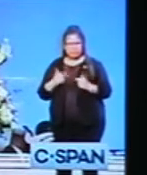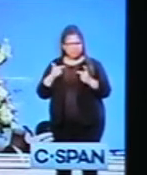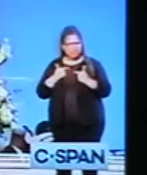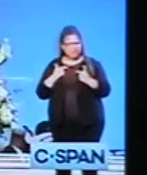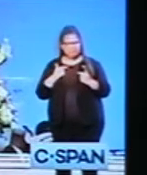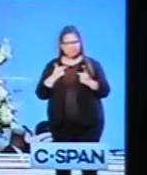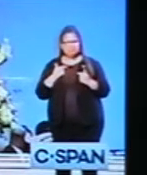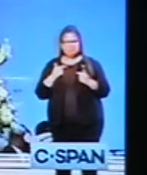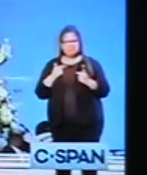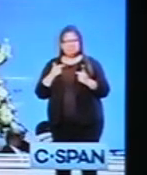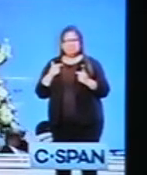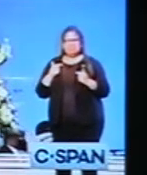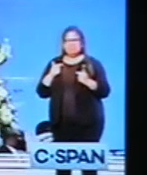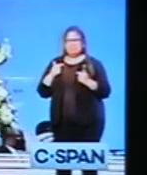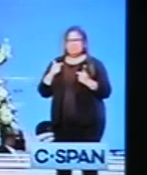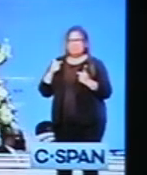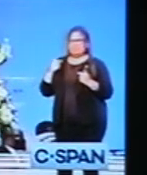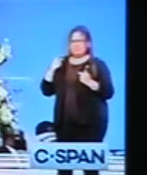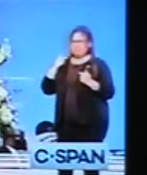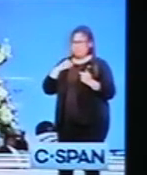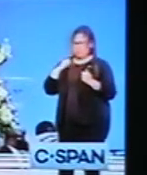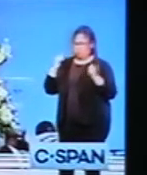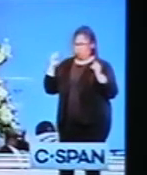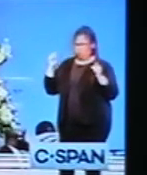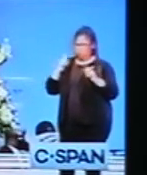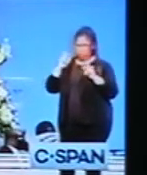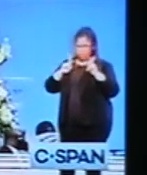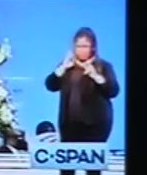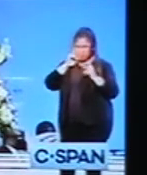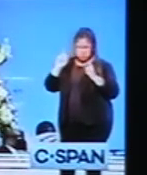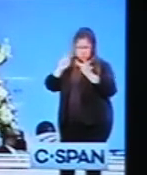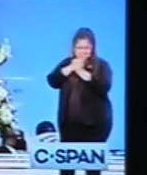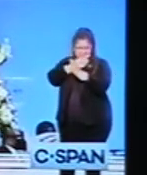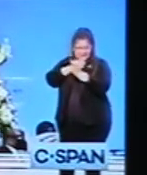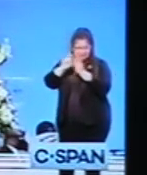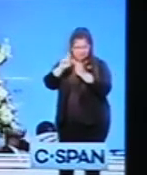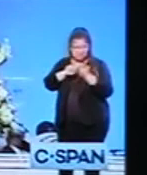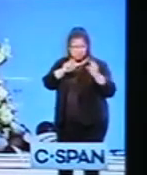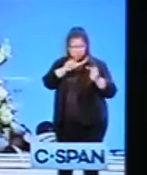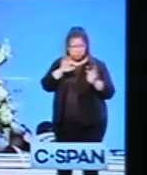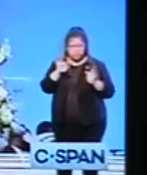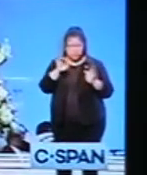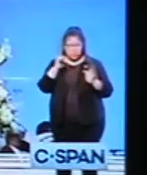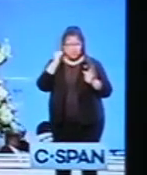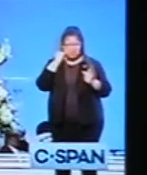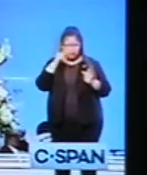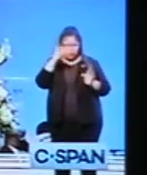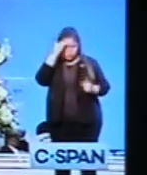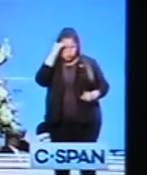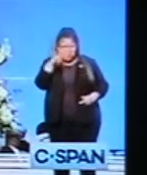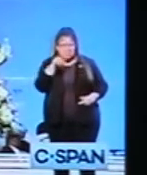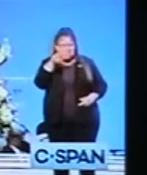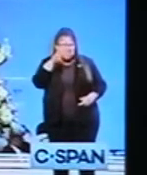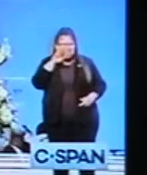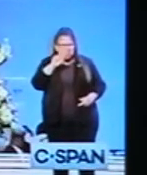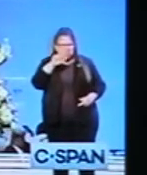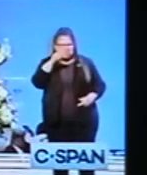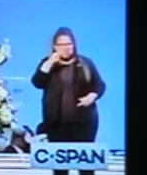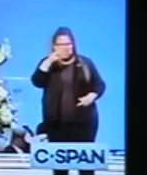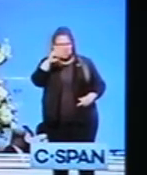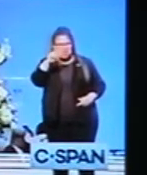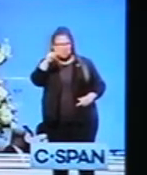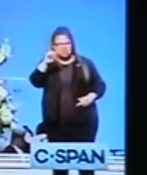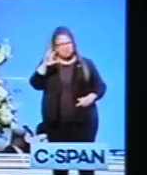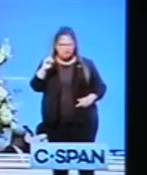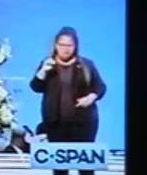I came in encounter with, and we all came in encounter with, if you knew him, a ghetto angel. A